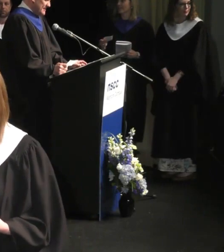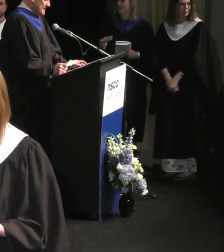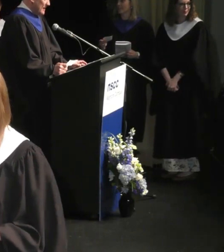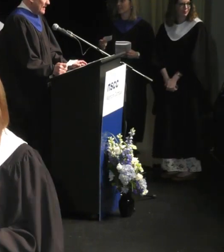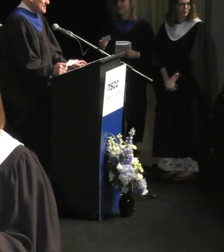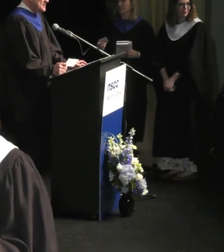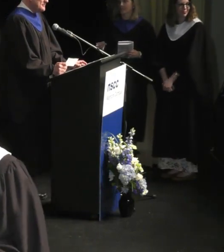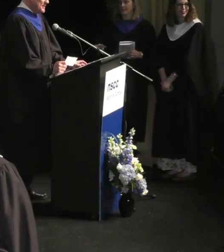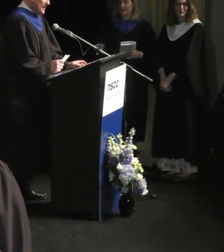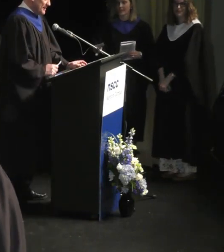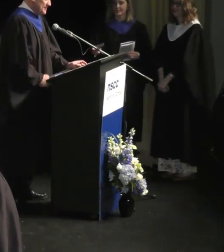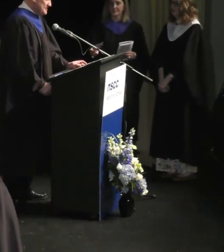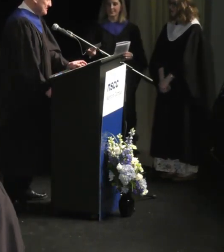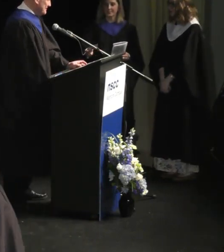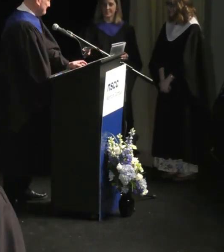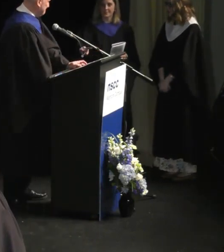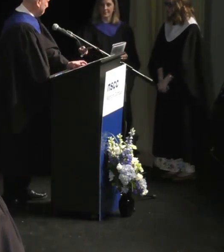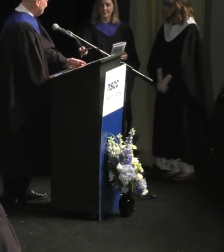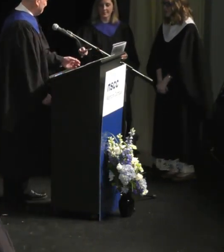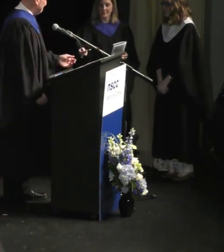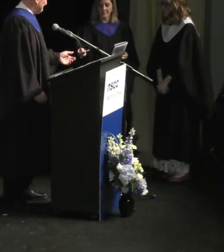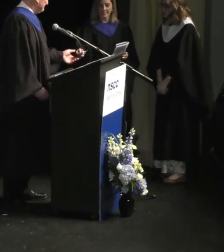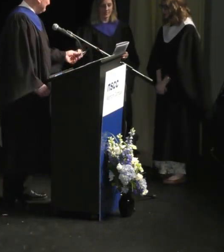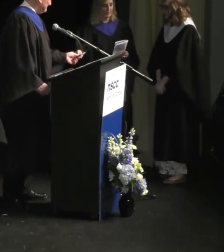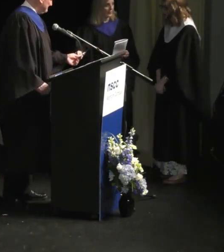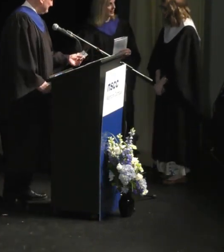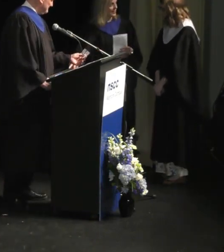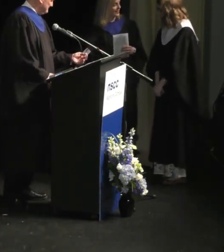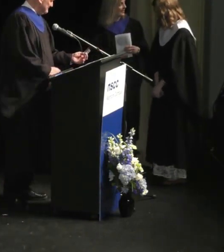Daniel Pentecost with honors.